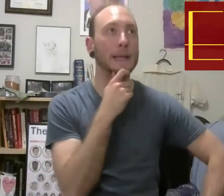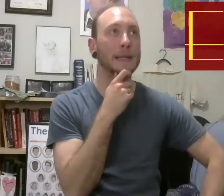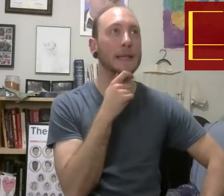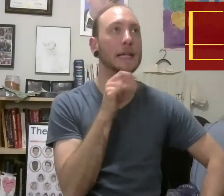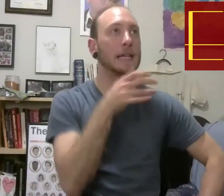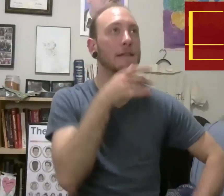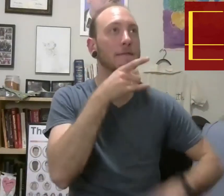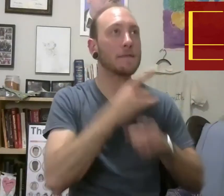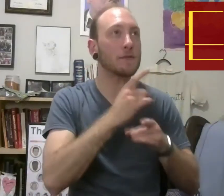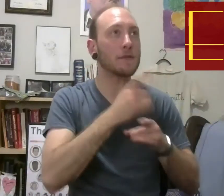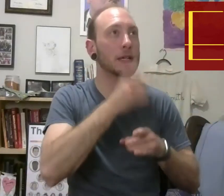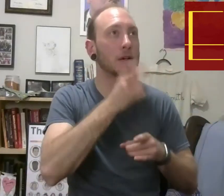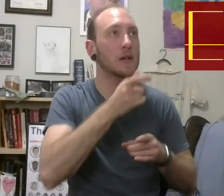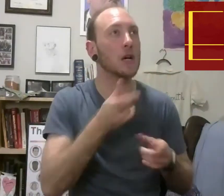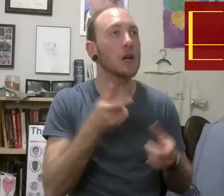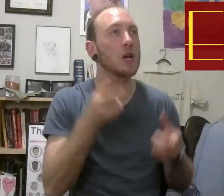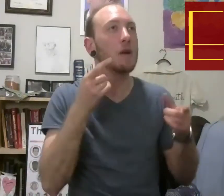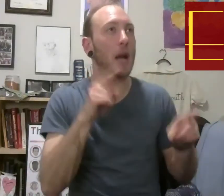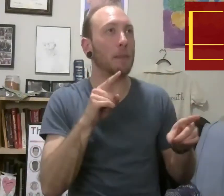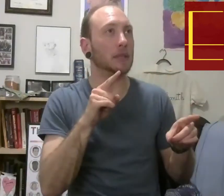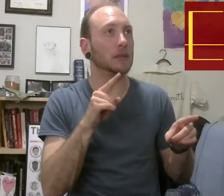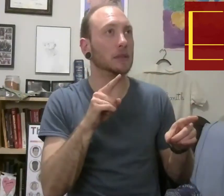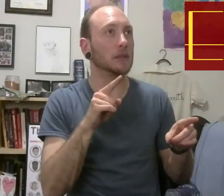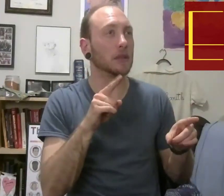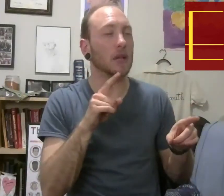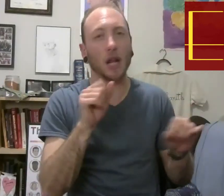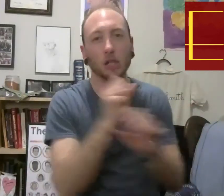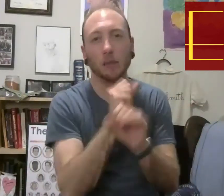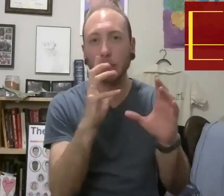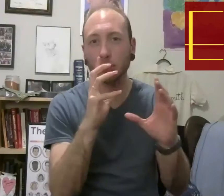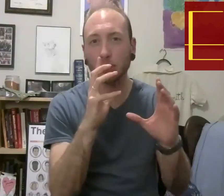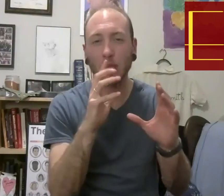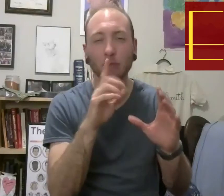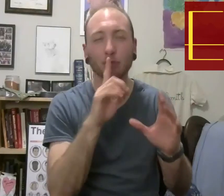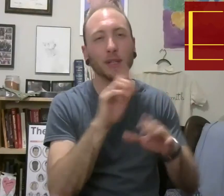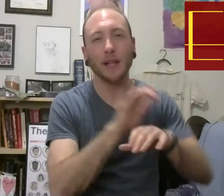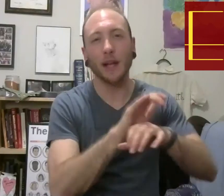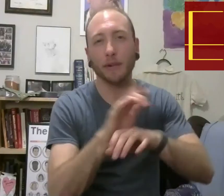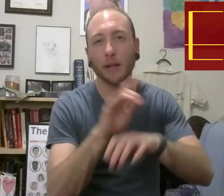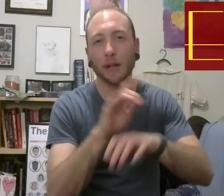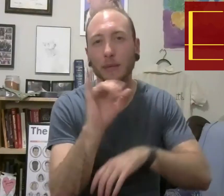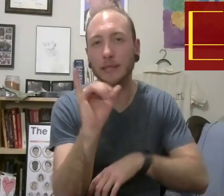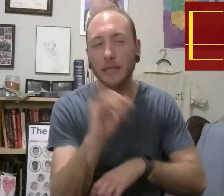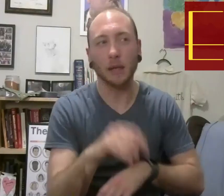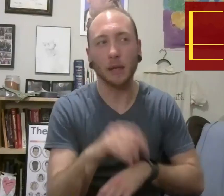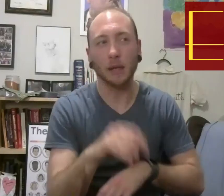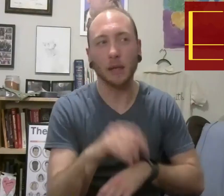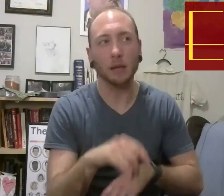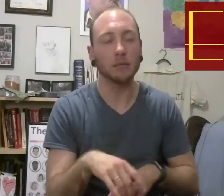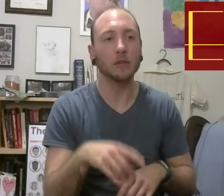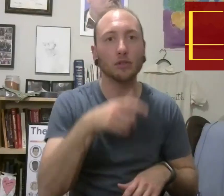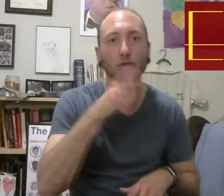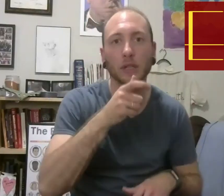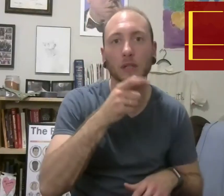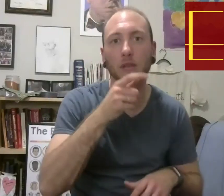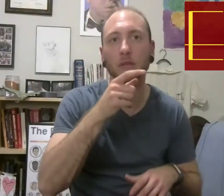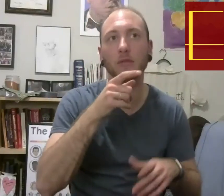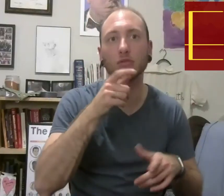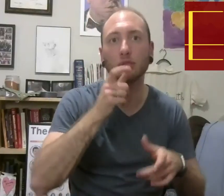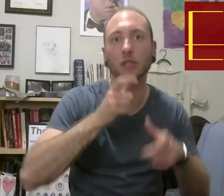was the same thing for me every single night, like blacking out, throwing up, the end. That was it.